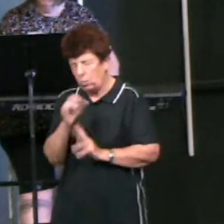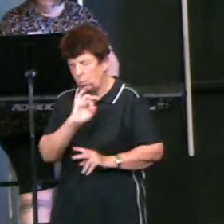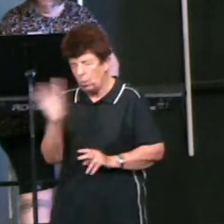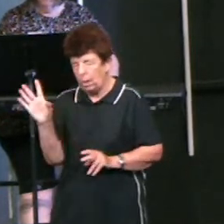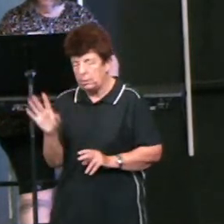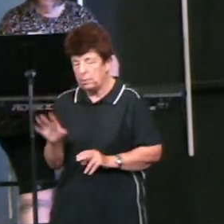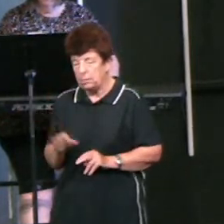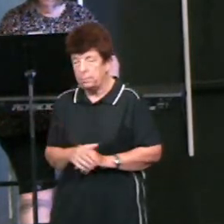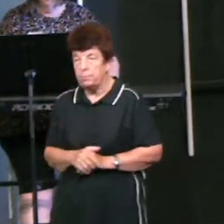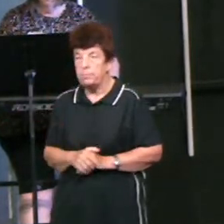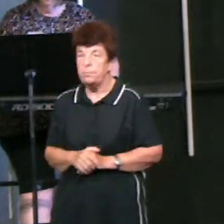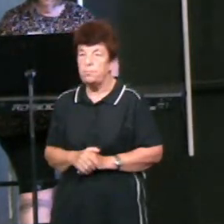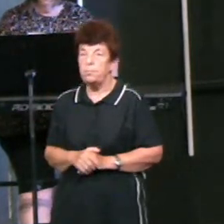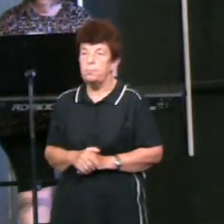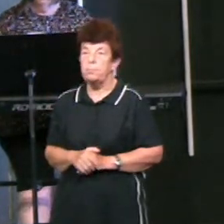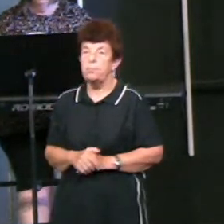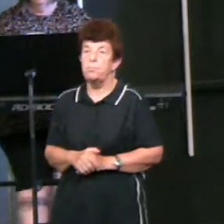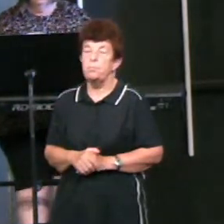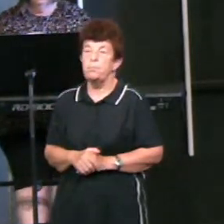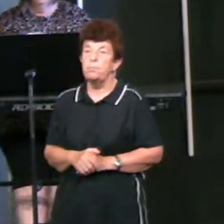Christ.